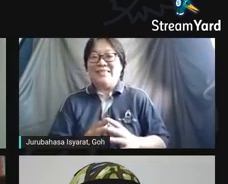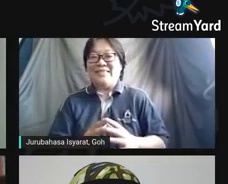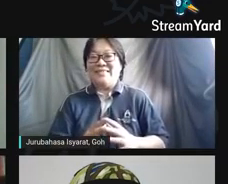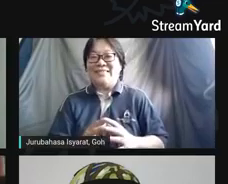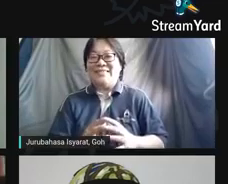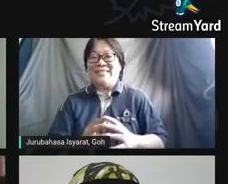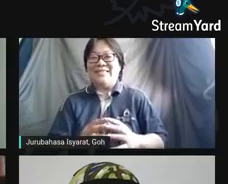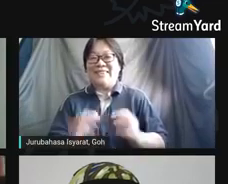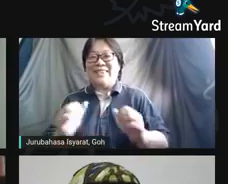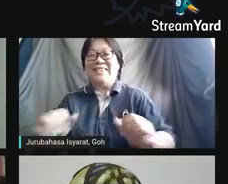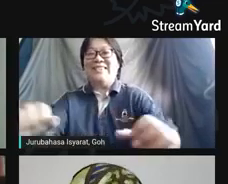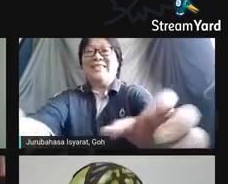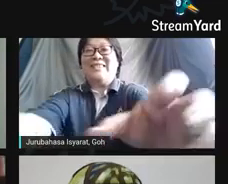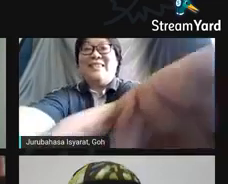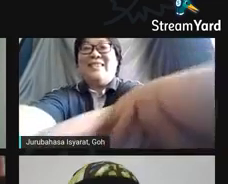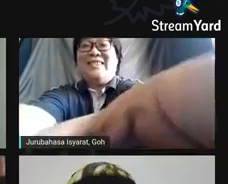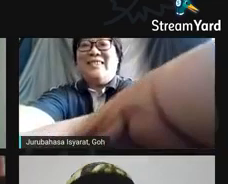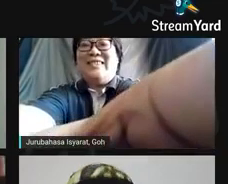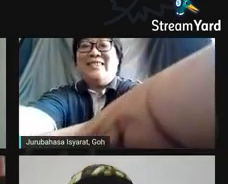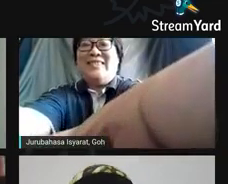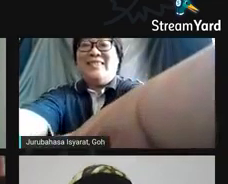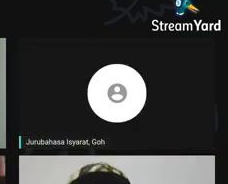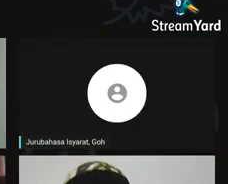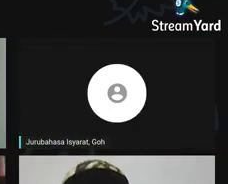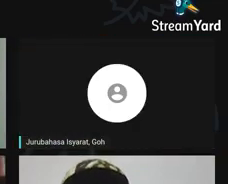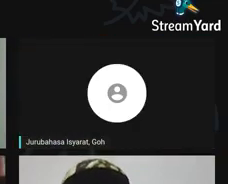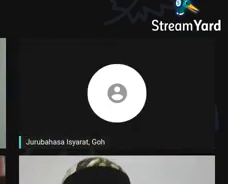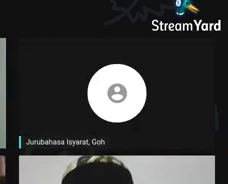class. Okay.